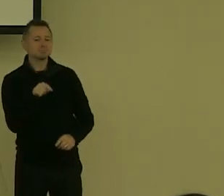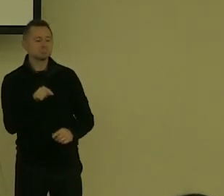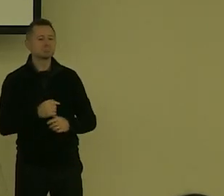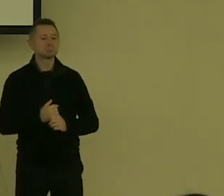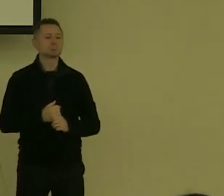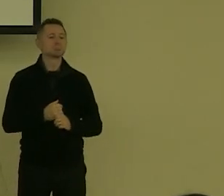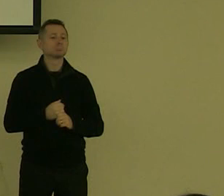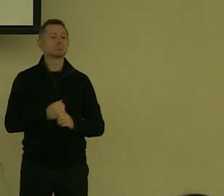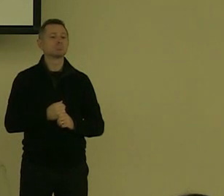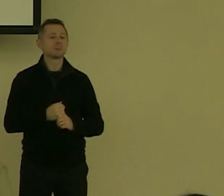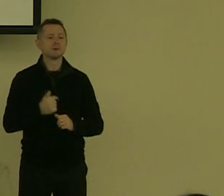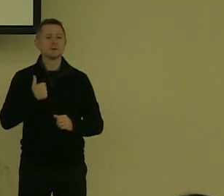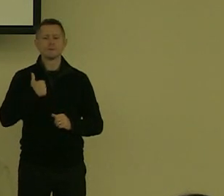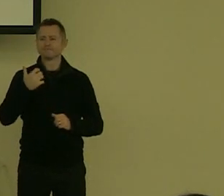not?